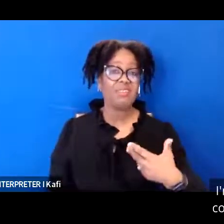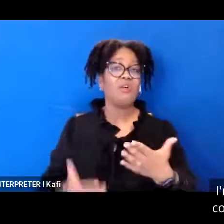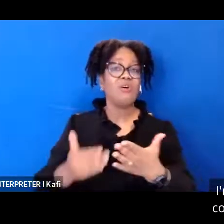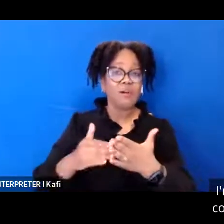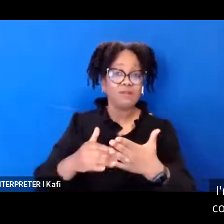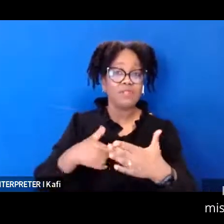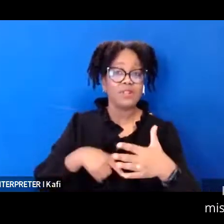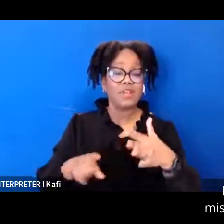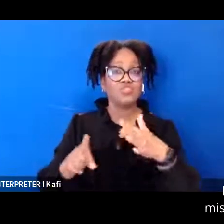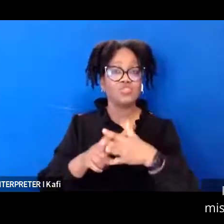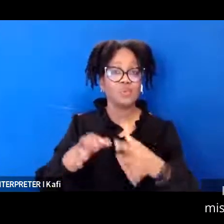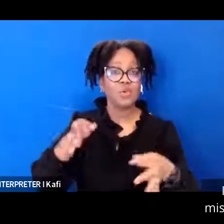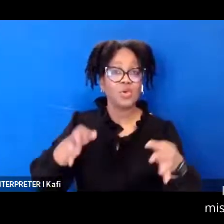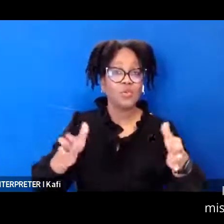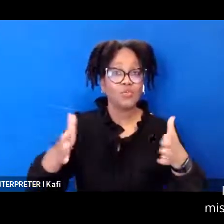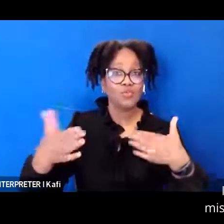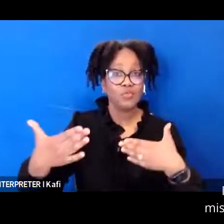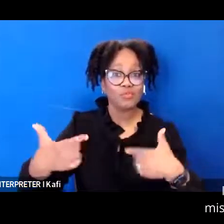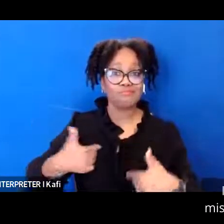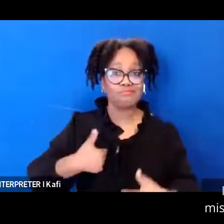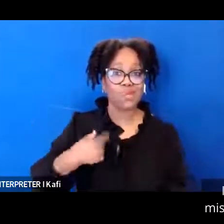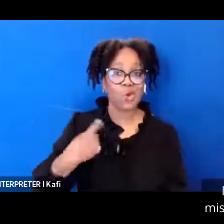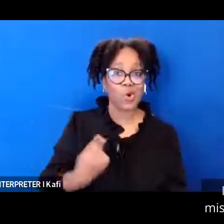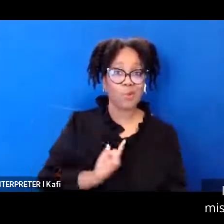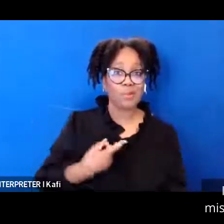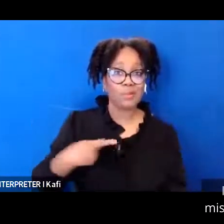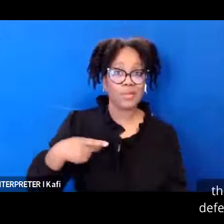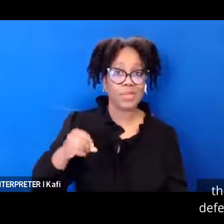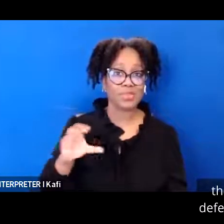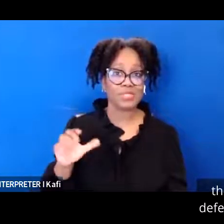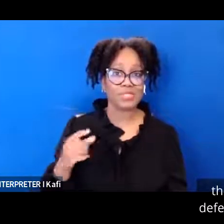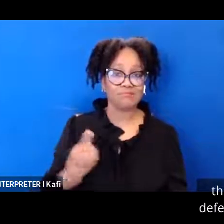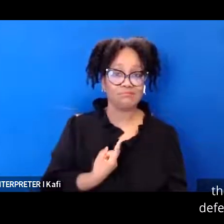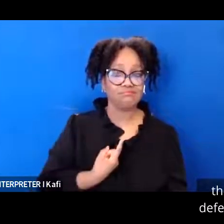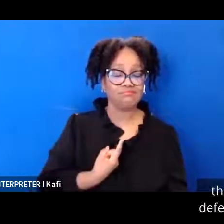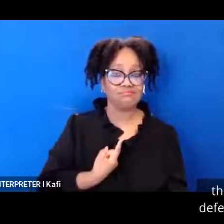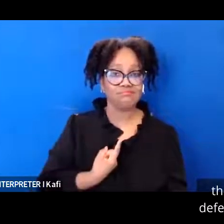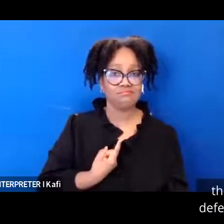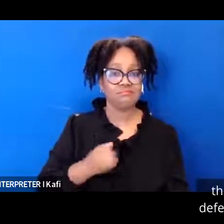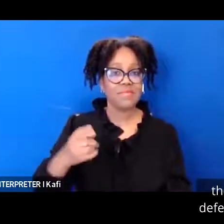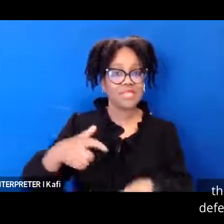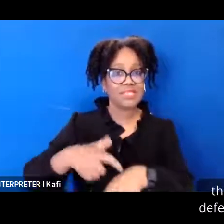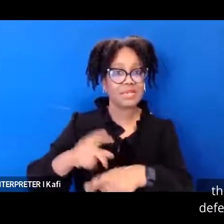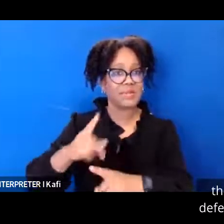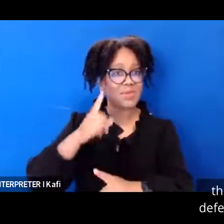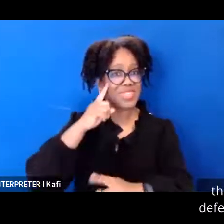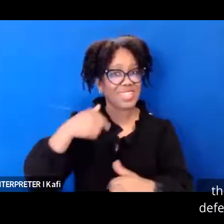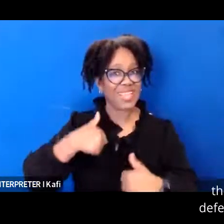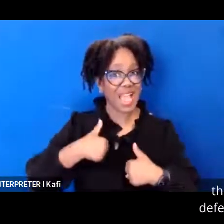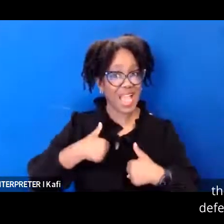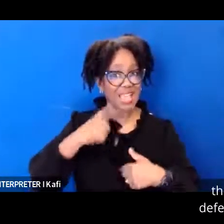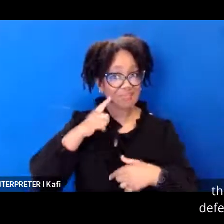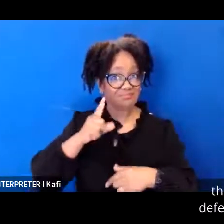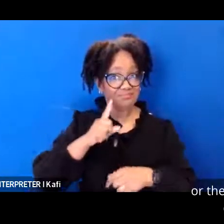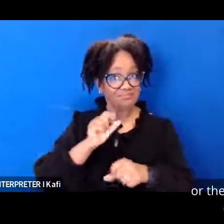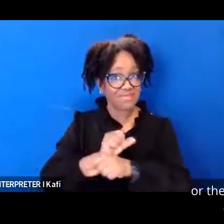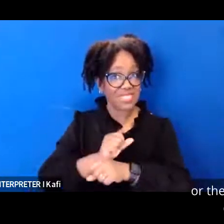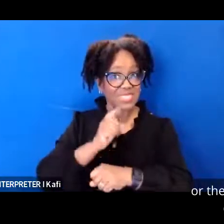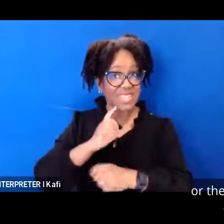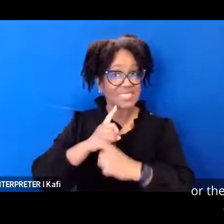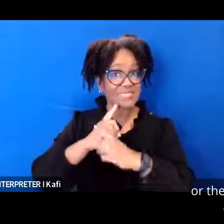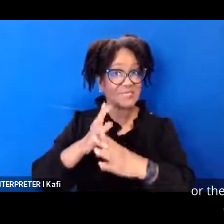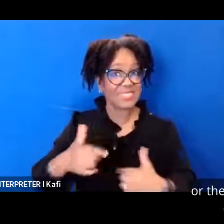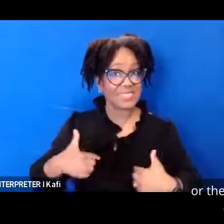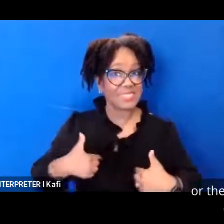courtroom i've frequently been mistaken for a defendant the family member of a defendant a legal assistant or the